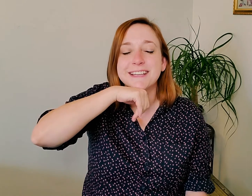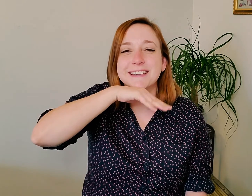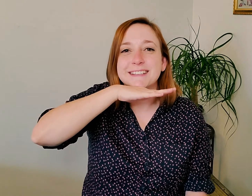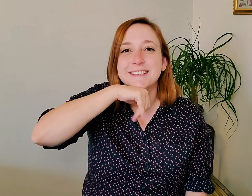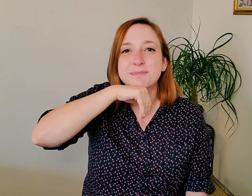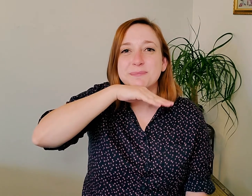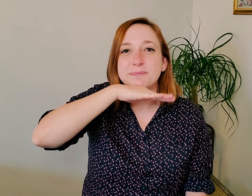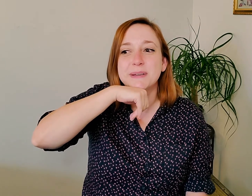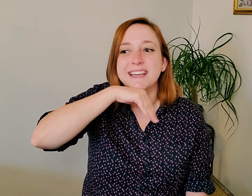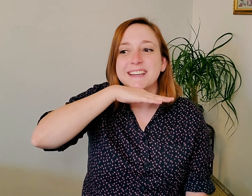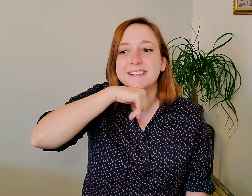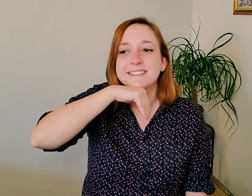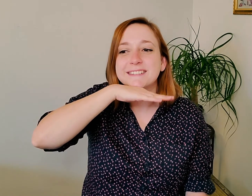this. Pig.